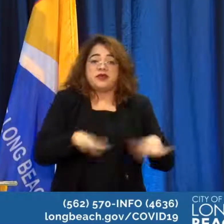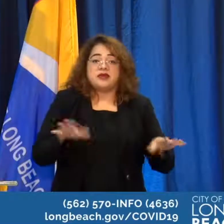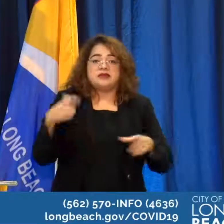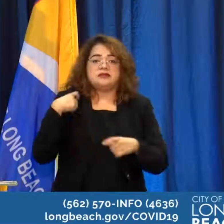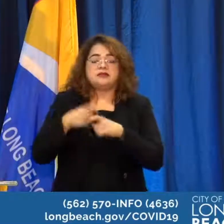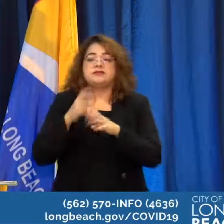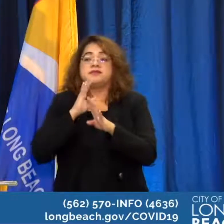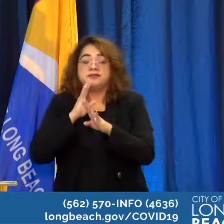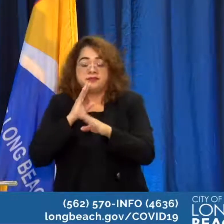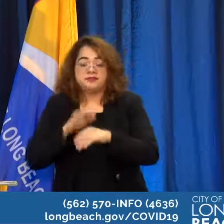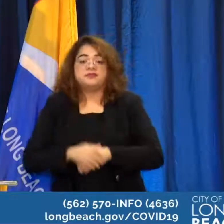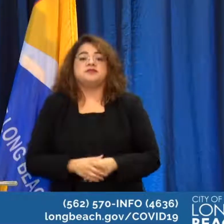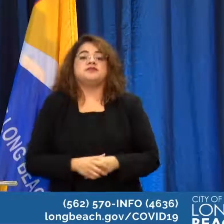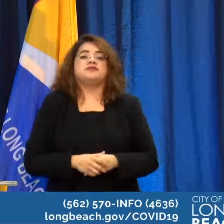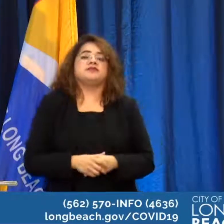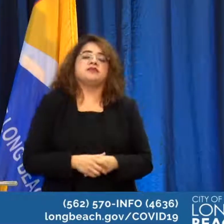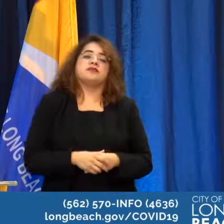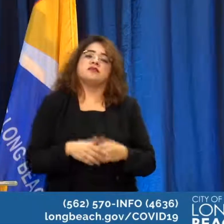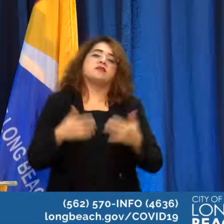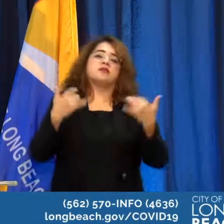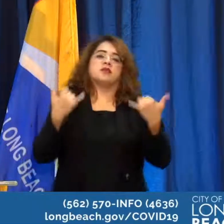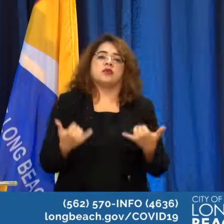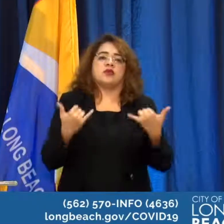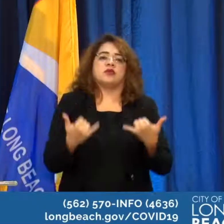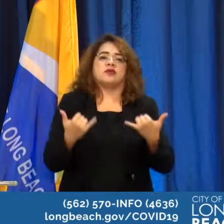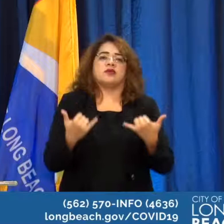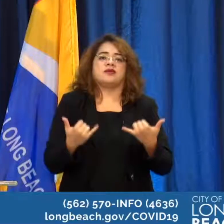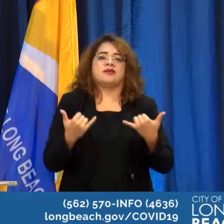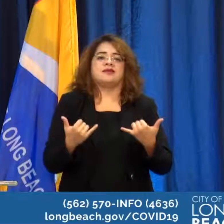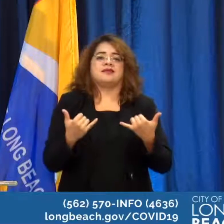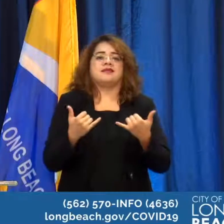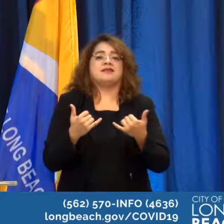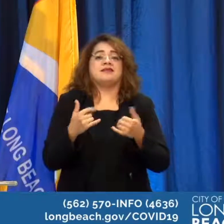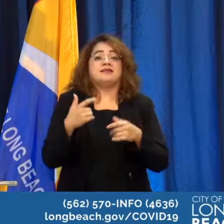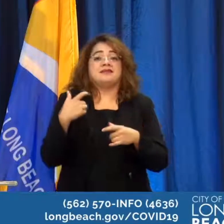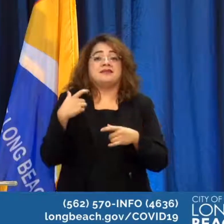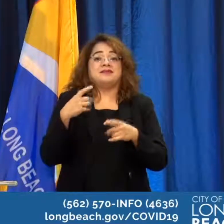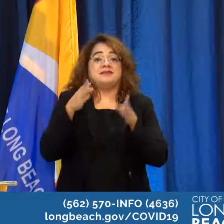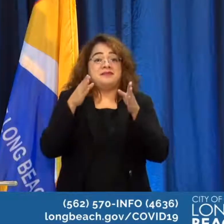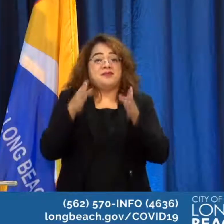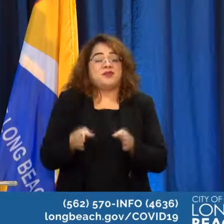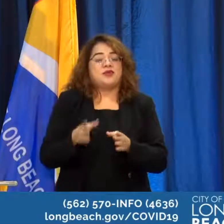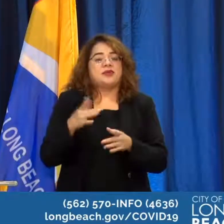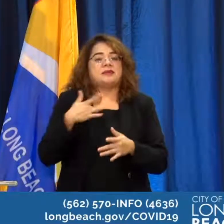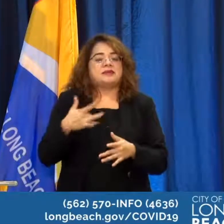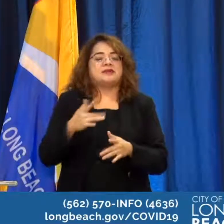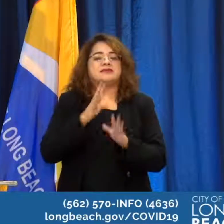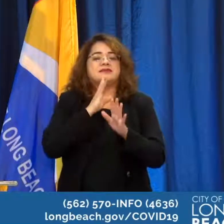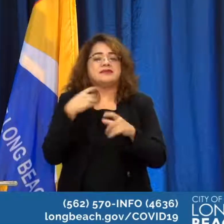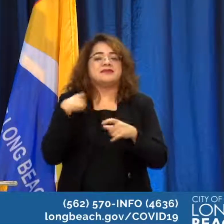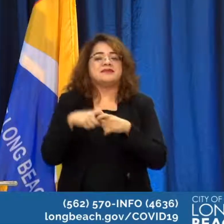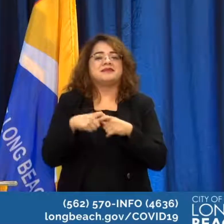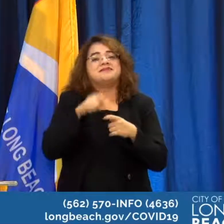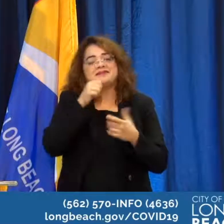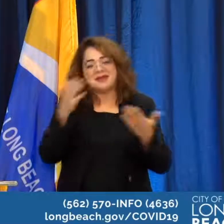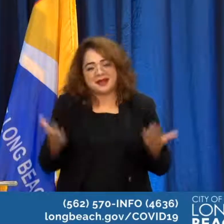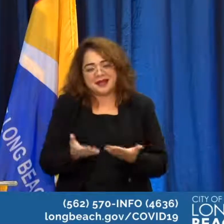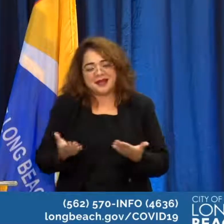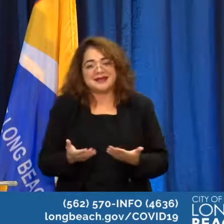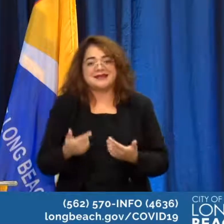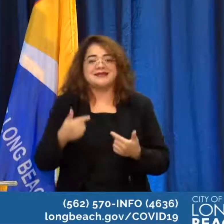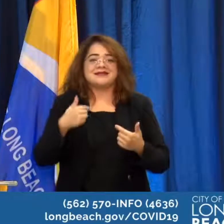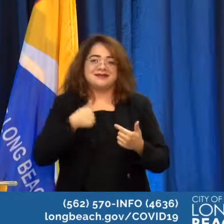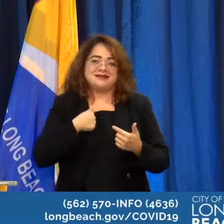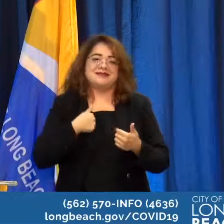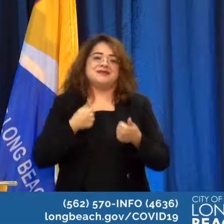hoy día la persona que hace la transacción en español no pudo estar con nosotros. So yo voy a tratar de